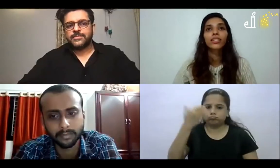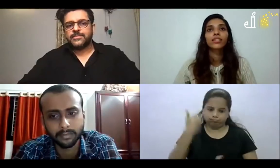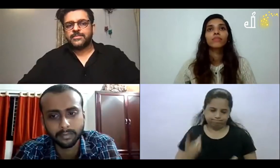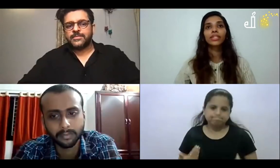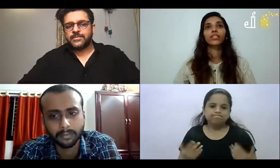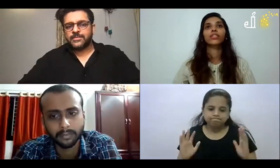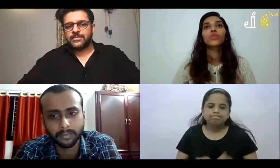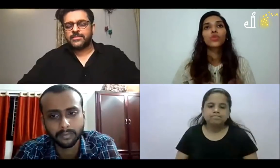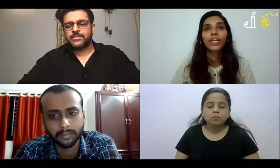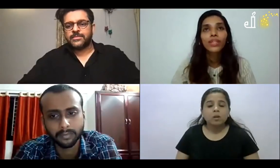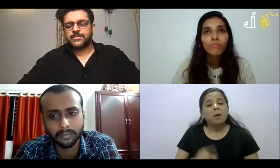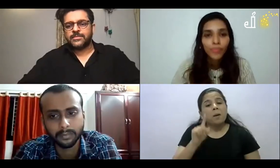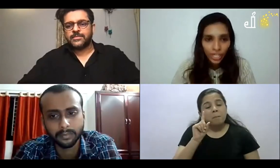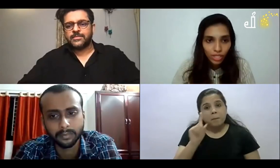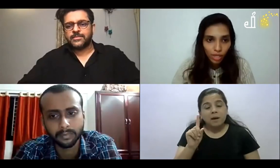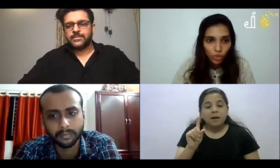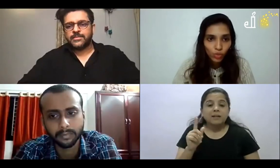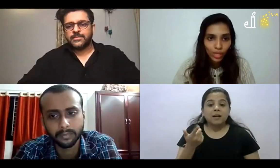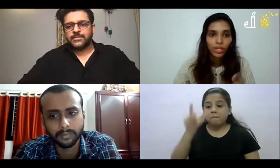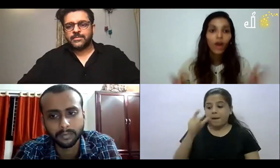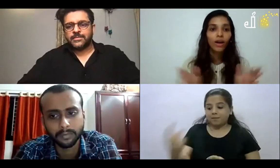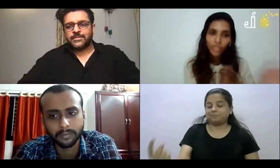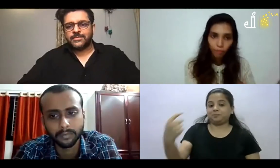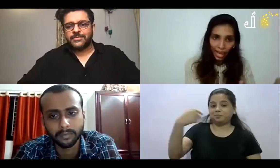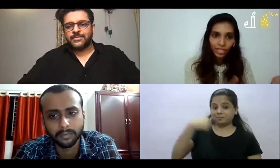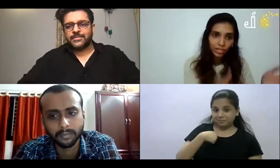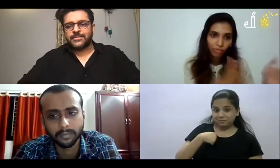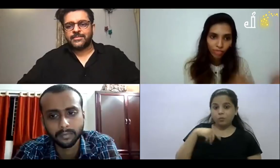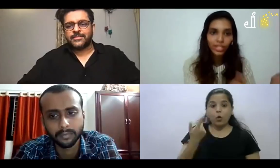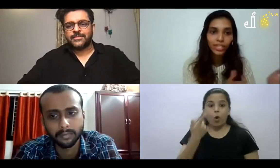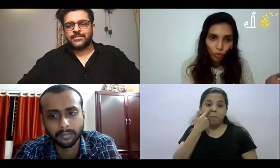like, but when a patient comes to us, or the